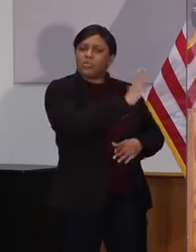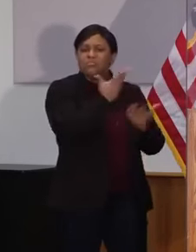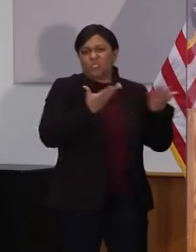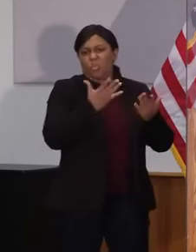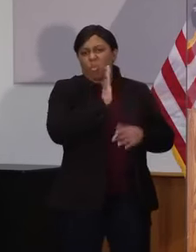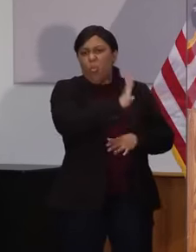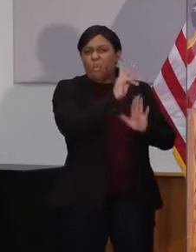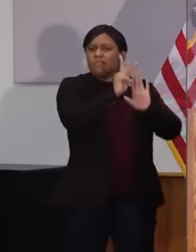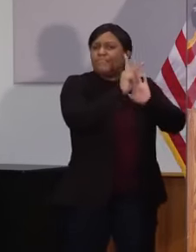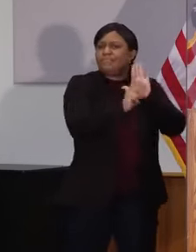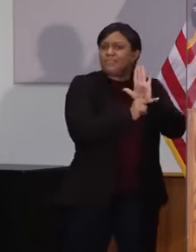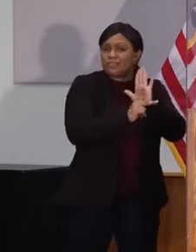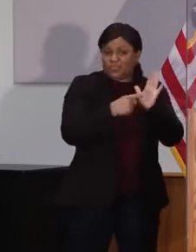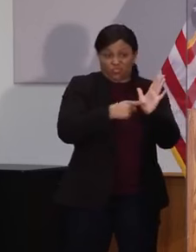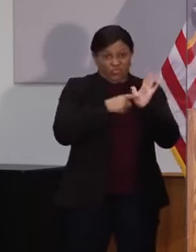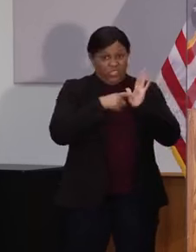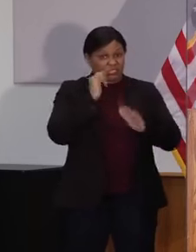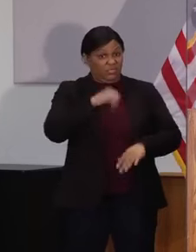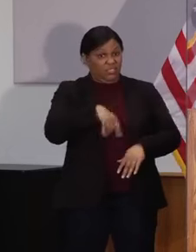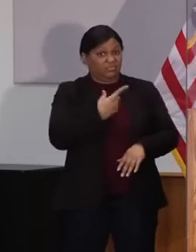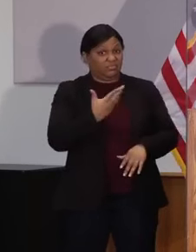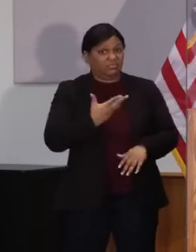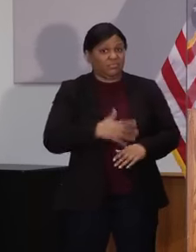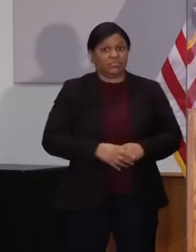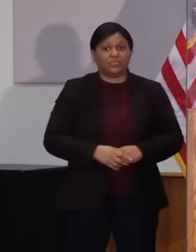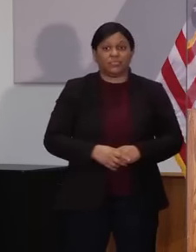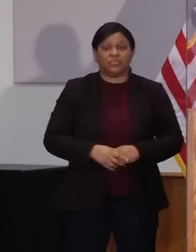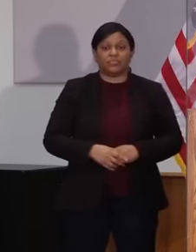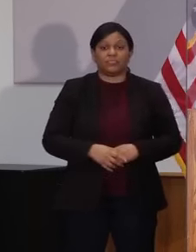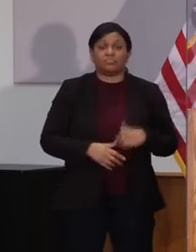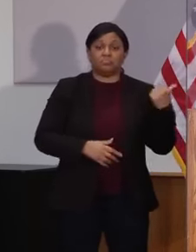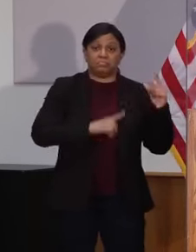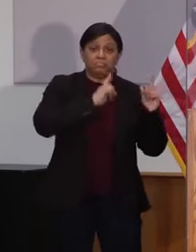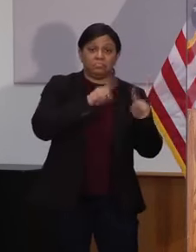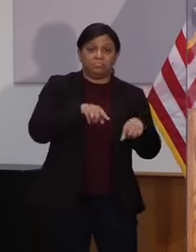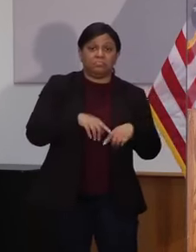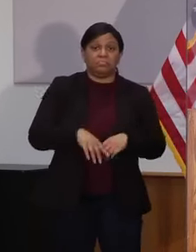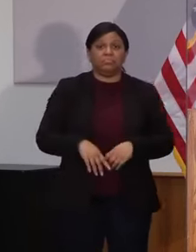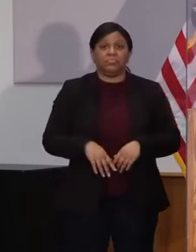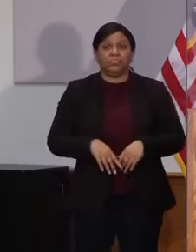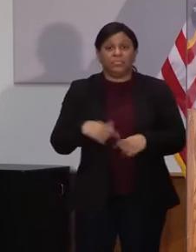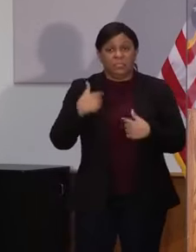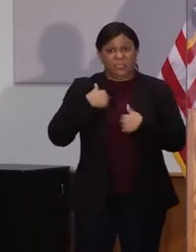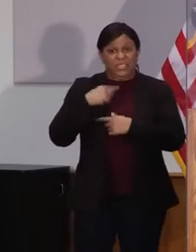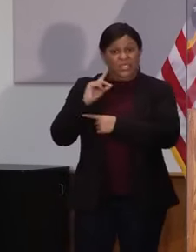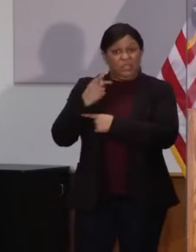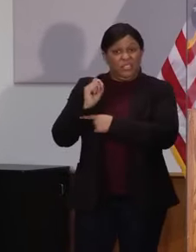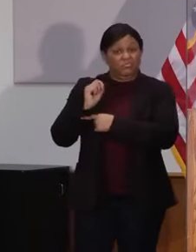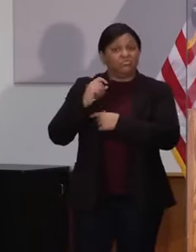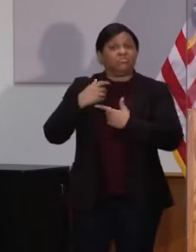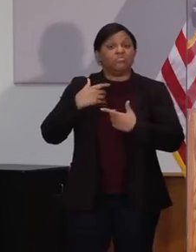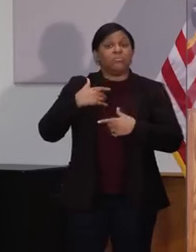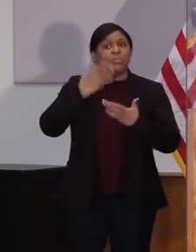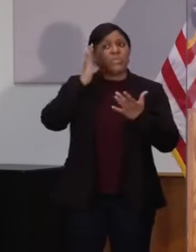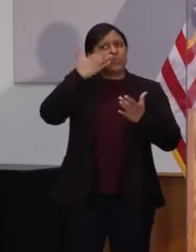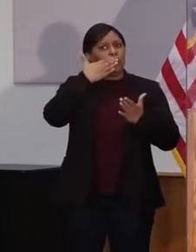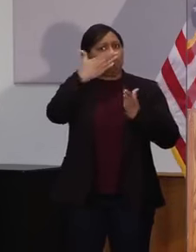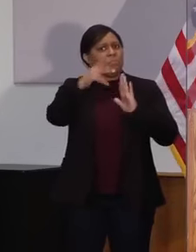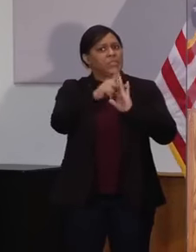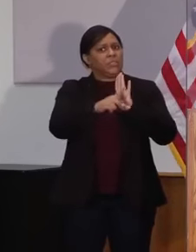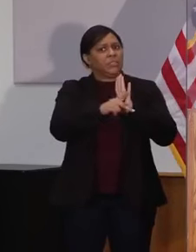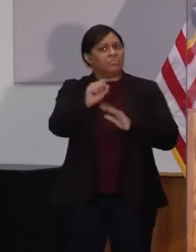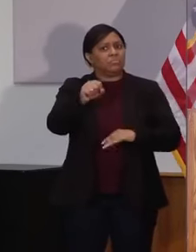that would be required. From the Department of Public Safety's perspective, this seems like good policy to me. As if you think about it,